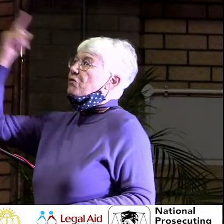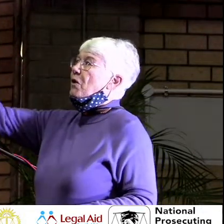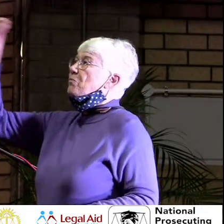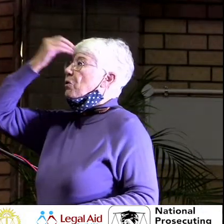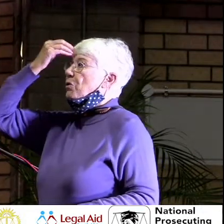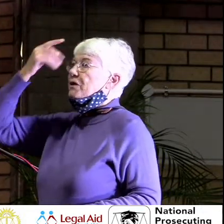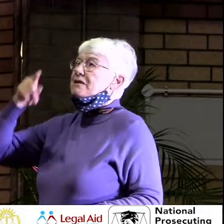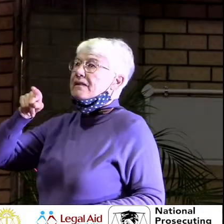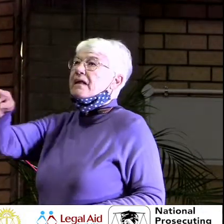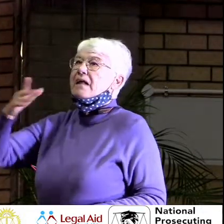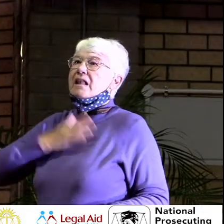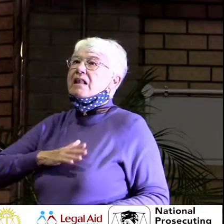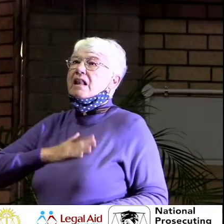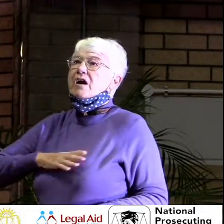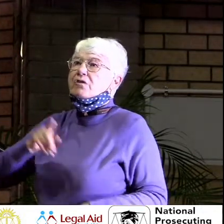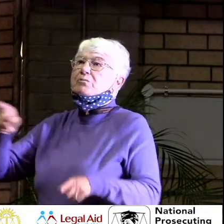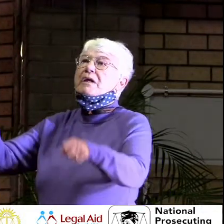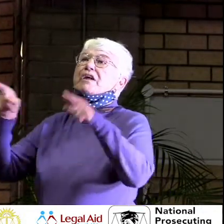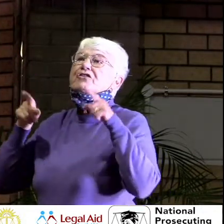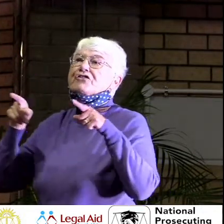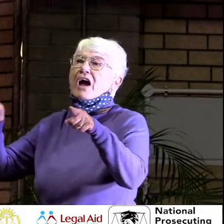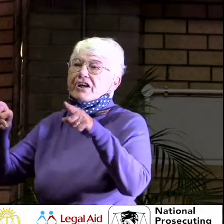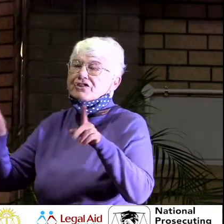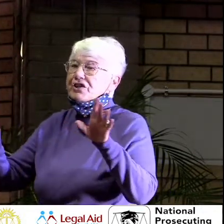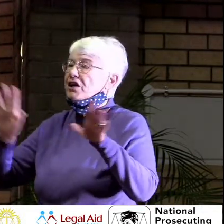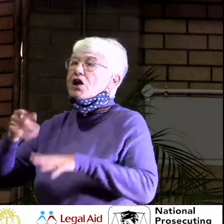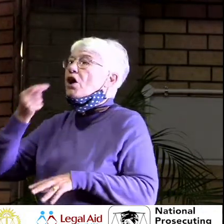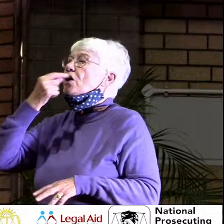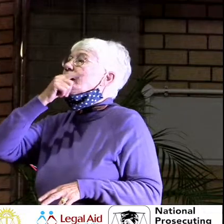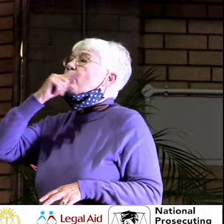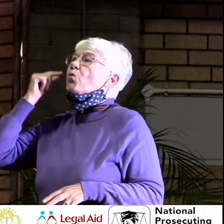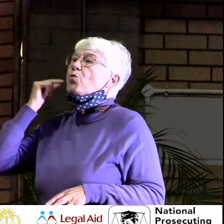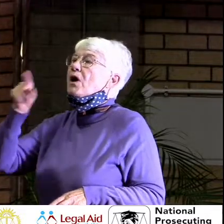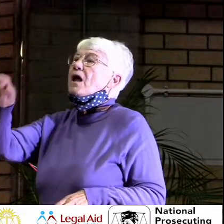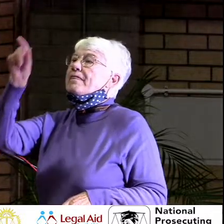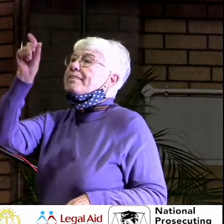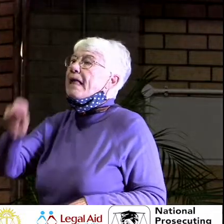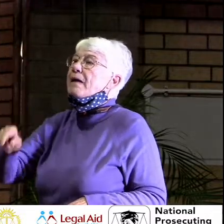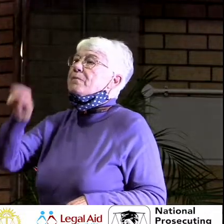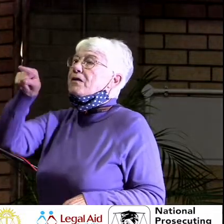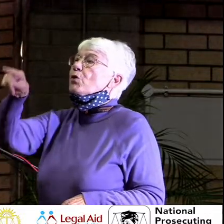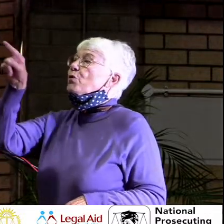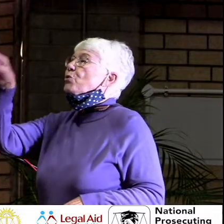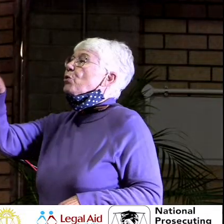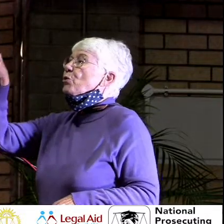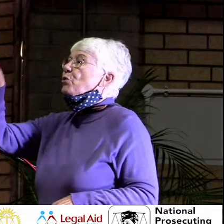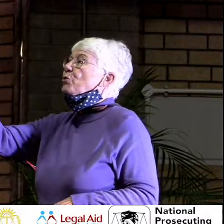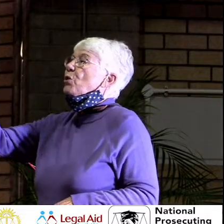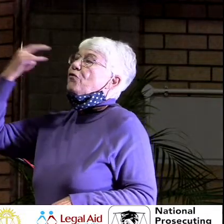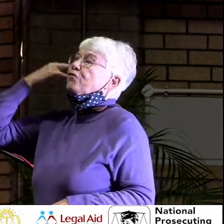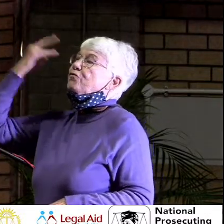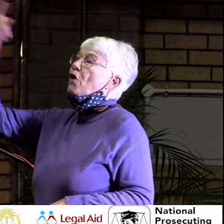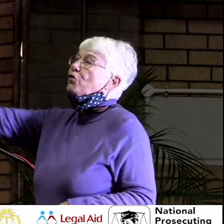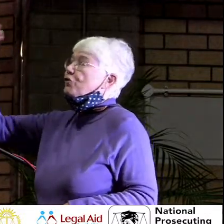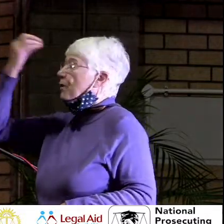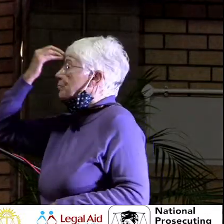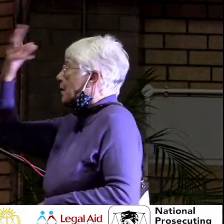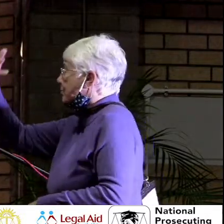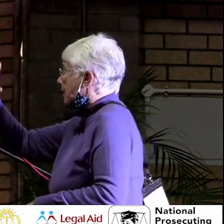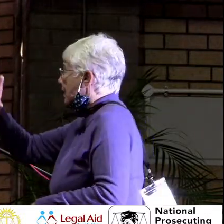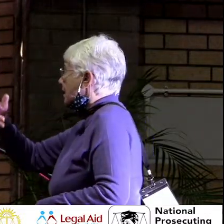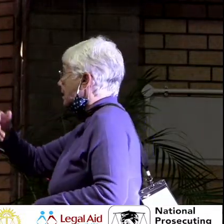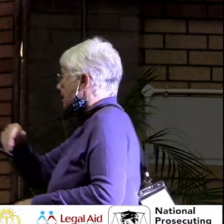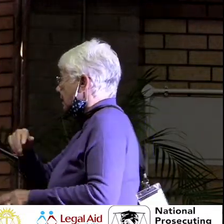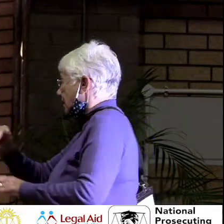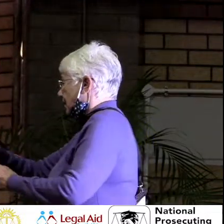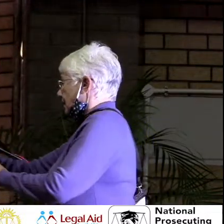Okay, we allowed her a lot of questions because she's a community development worker, so she's pulled many of the